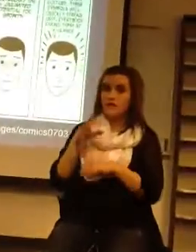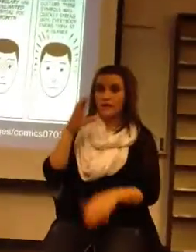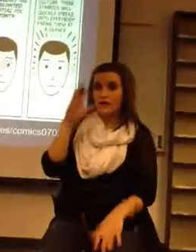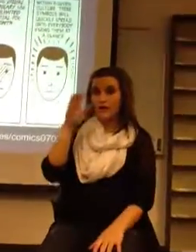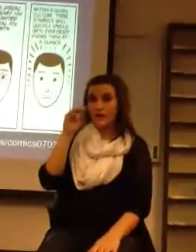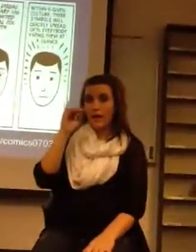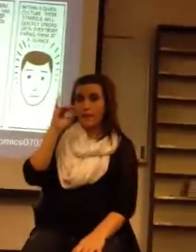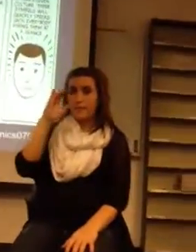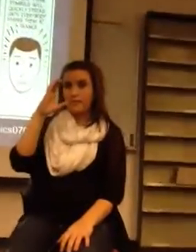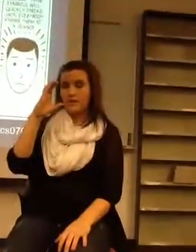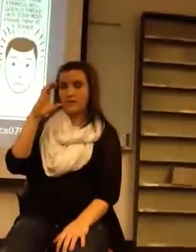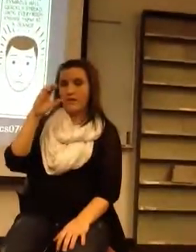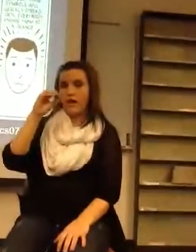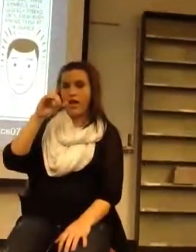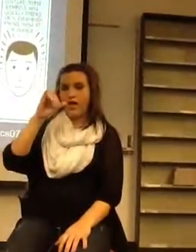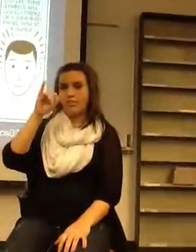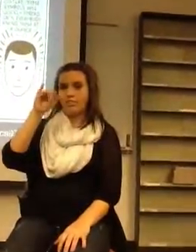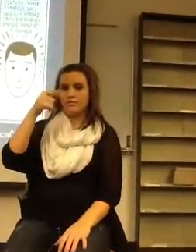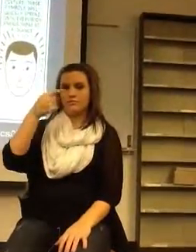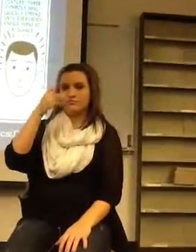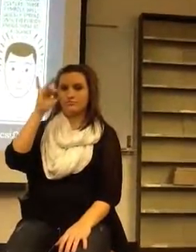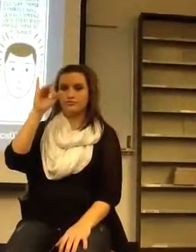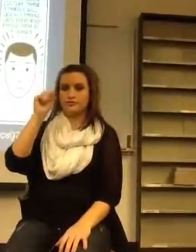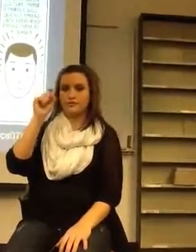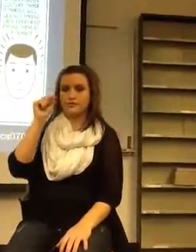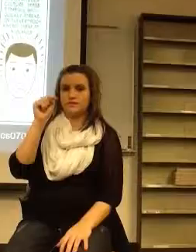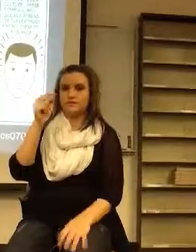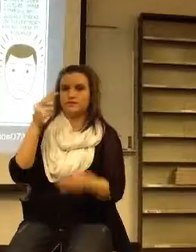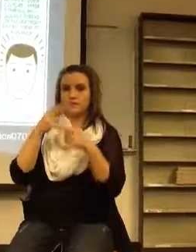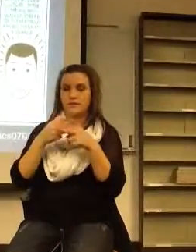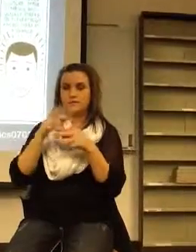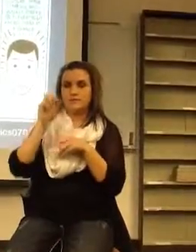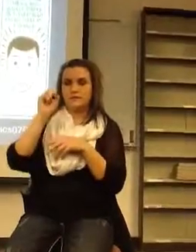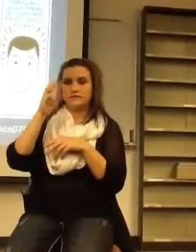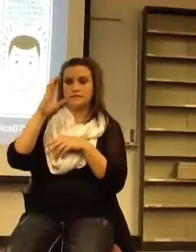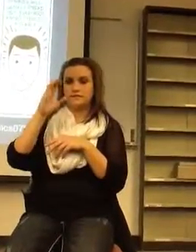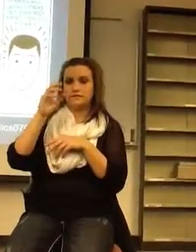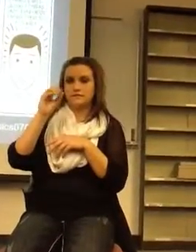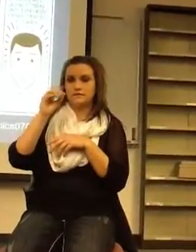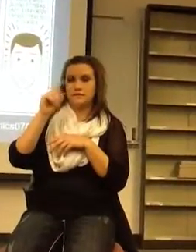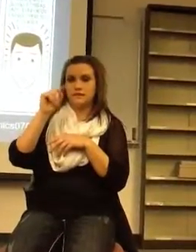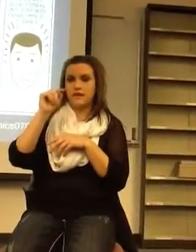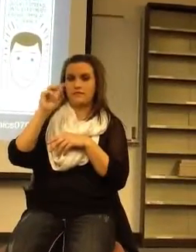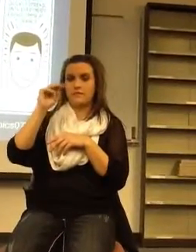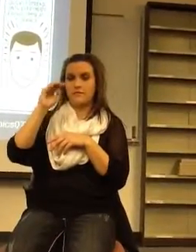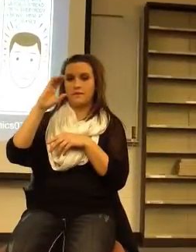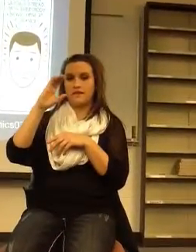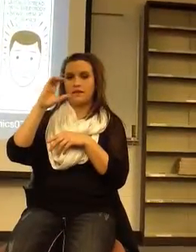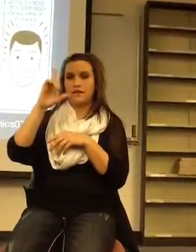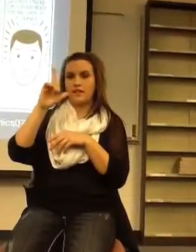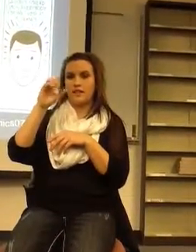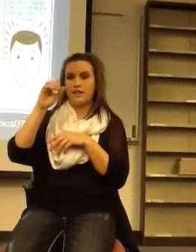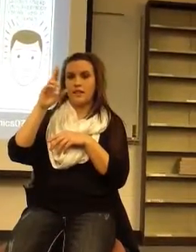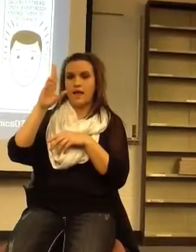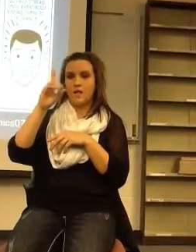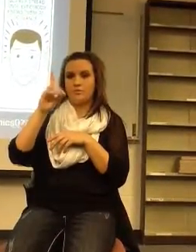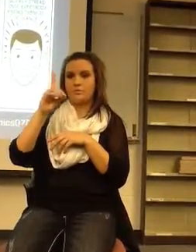comicologist named Scott McCloud, and I'm going to walk from panel to panel and just read what it says to you in case you can't see